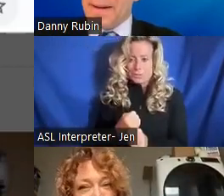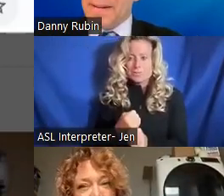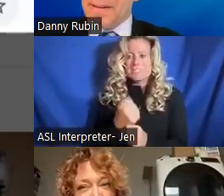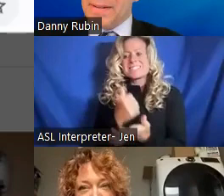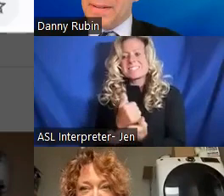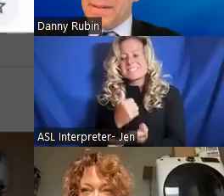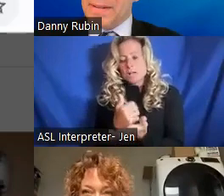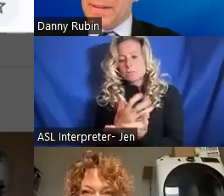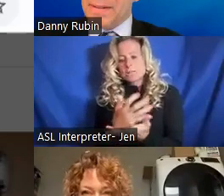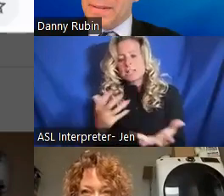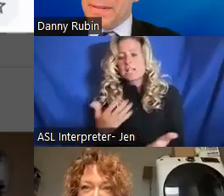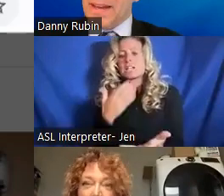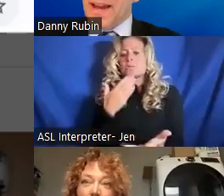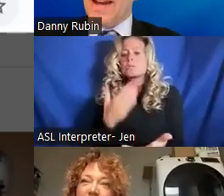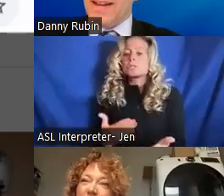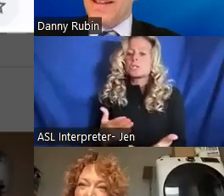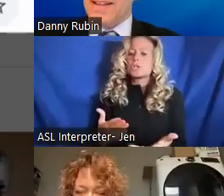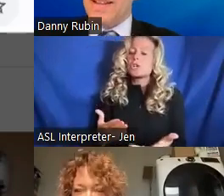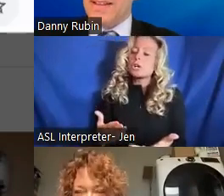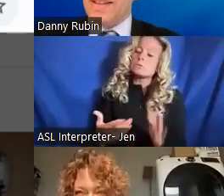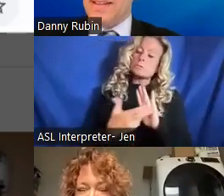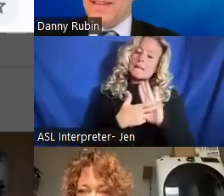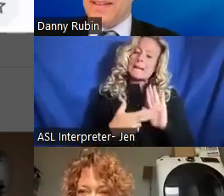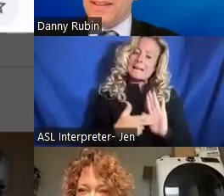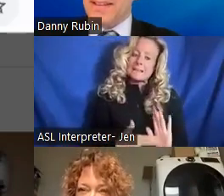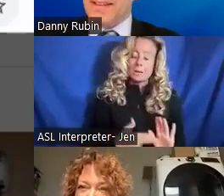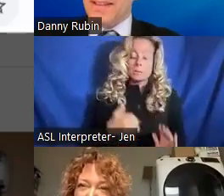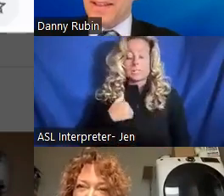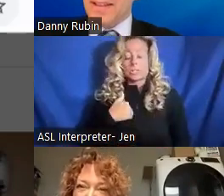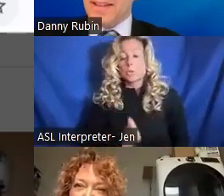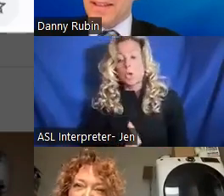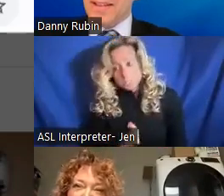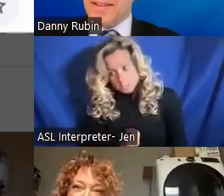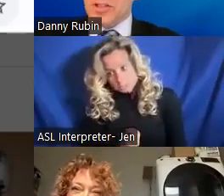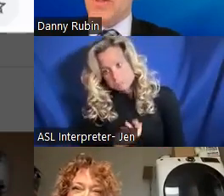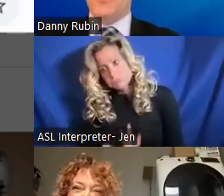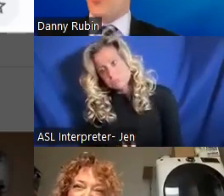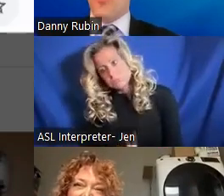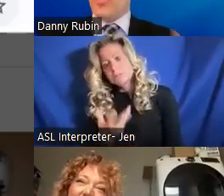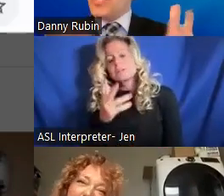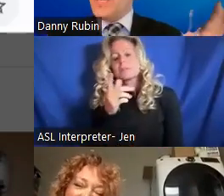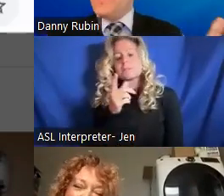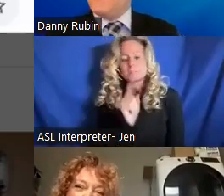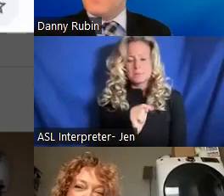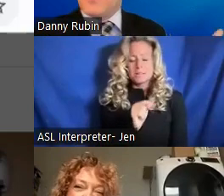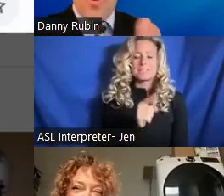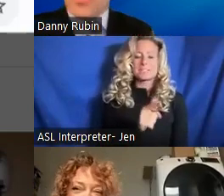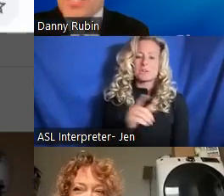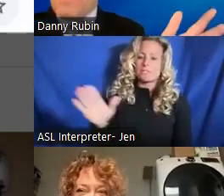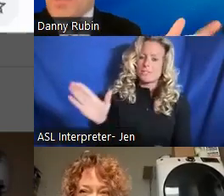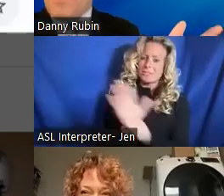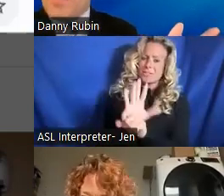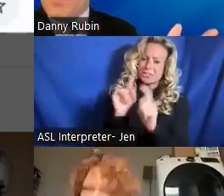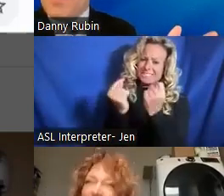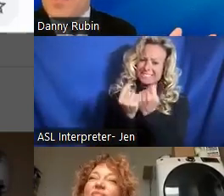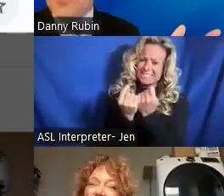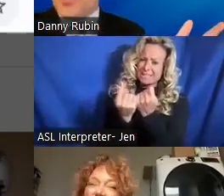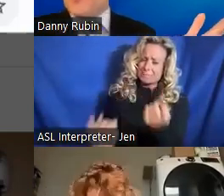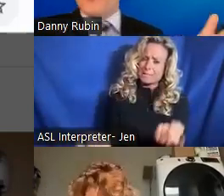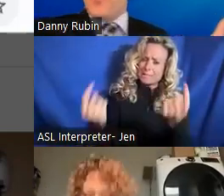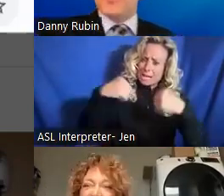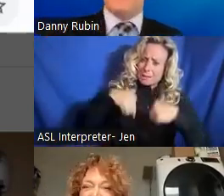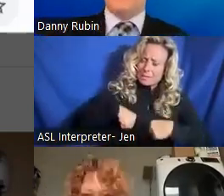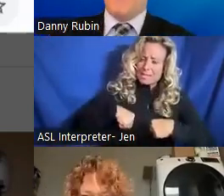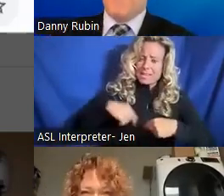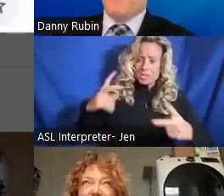a lot. It was great clout. It's Yeah. exhausting, but So it like helped us expand to where we the are. whole team came in and you